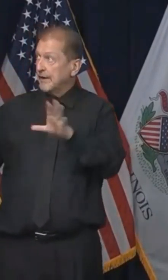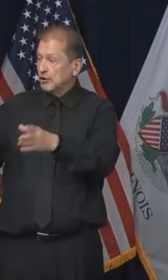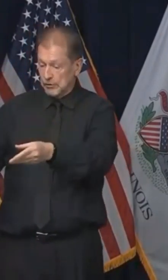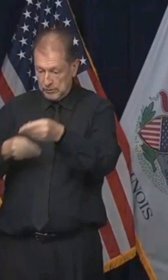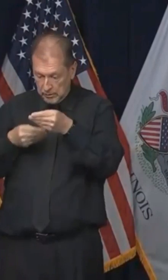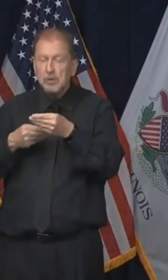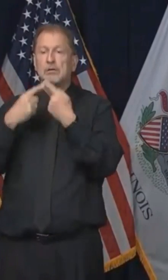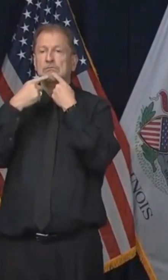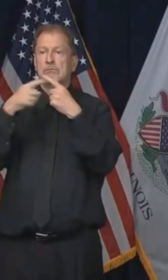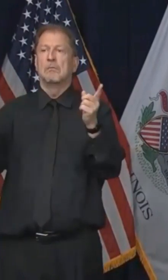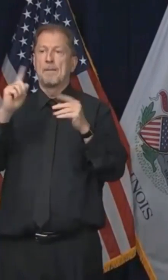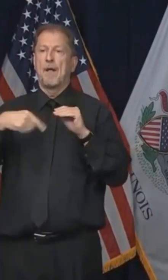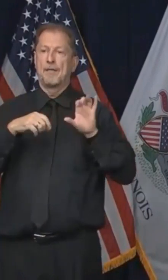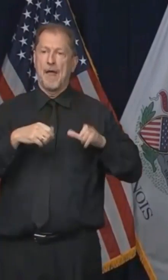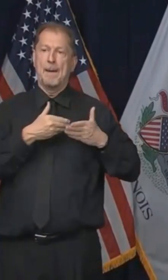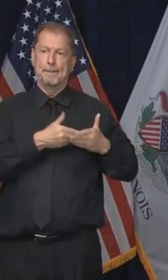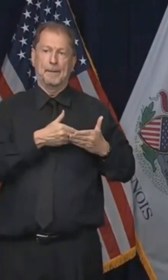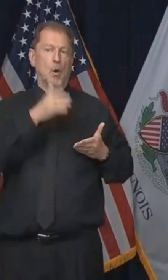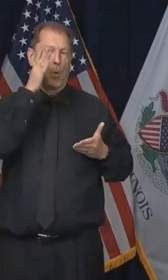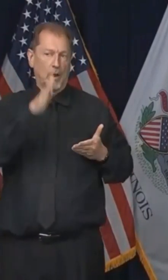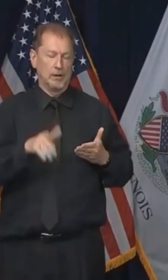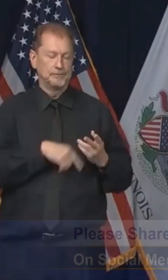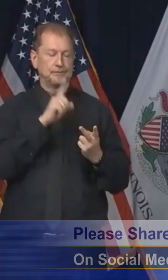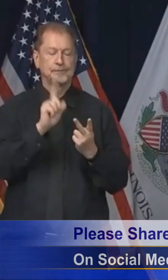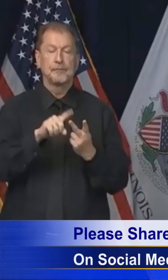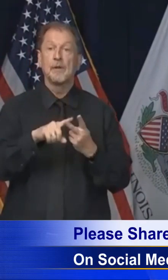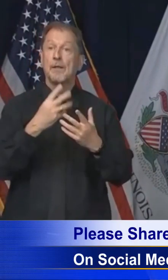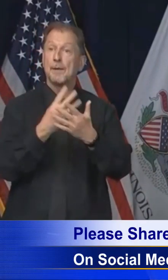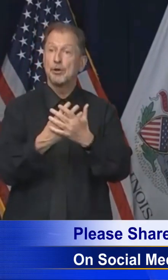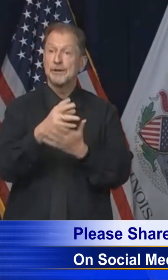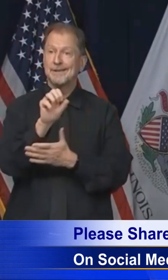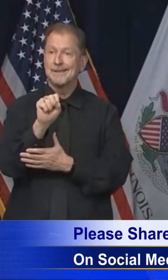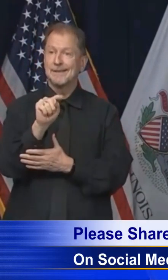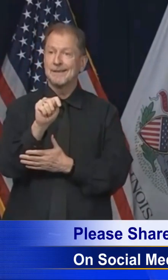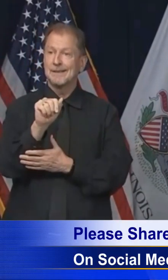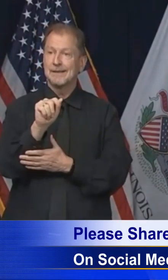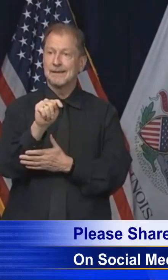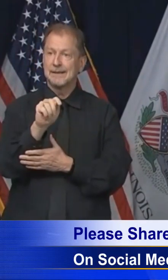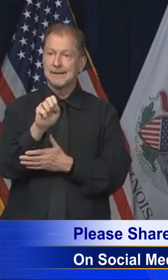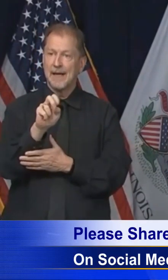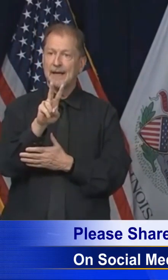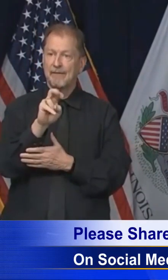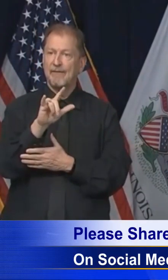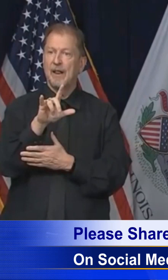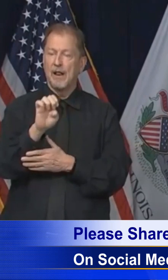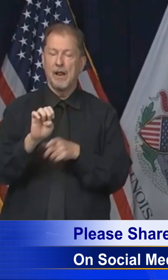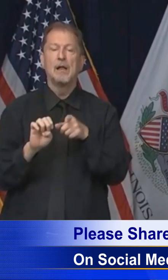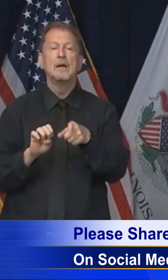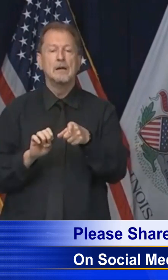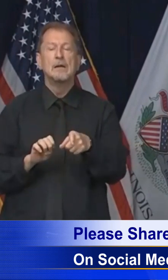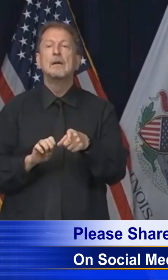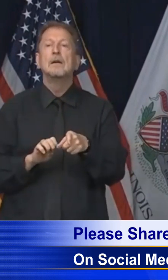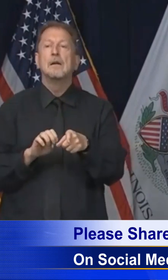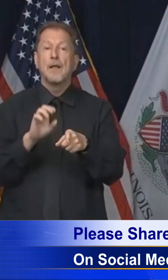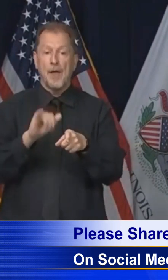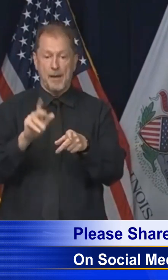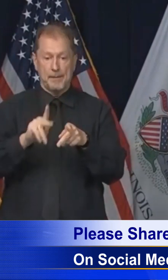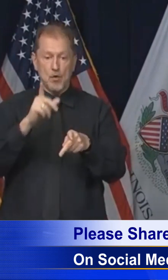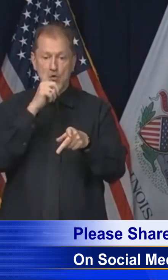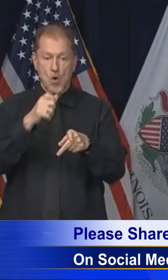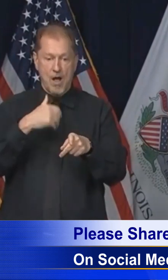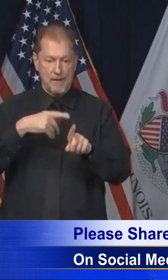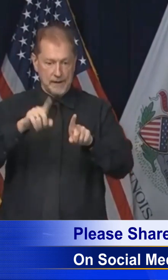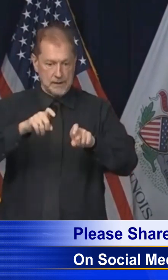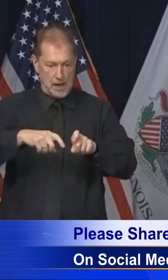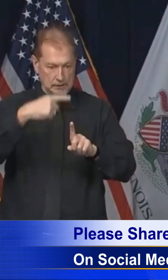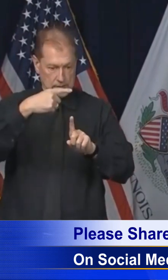share. Regarding Stateville, I'm happy to report that the people who were infected